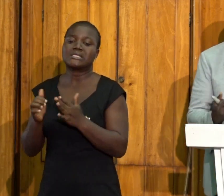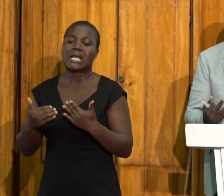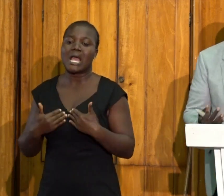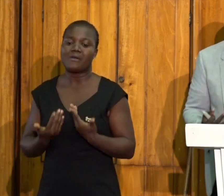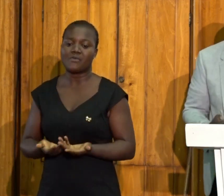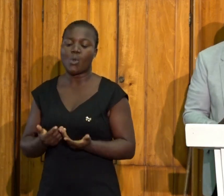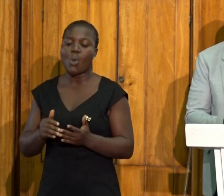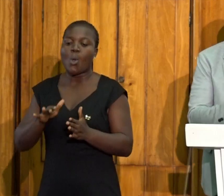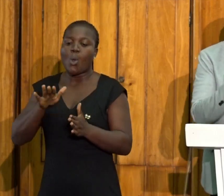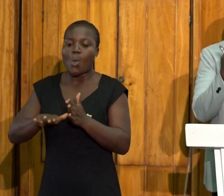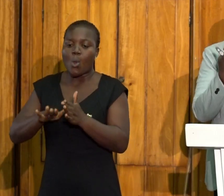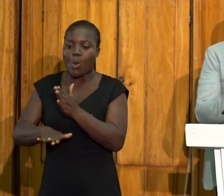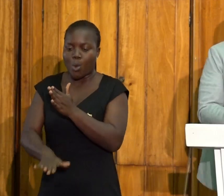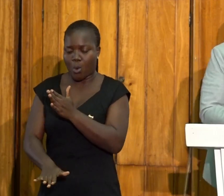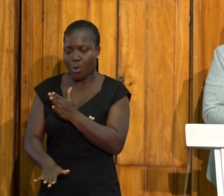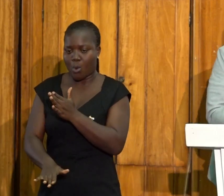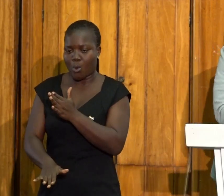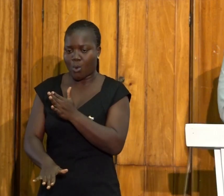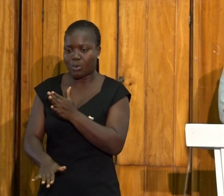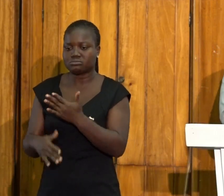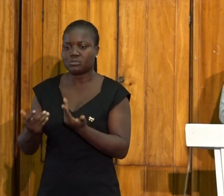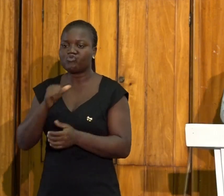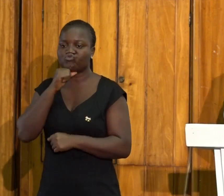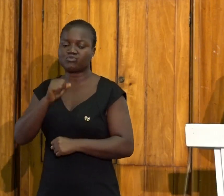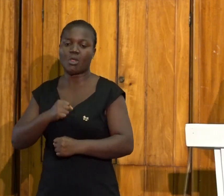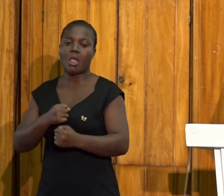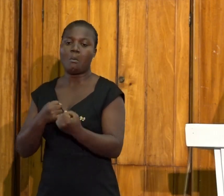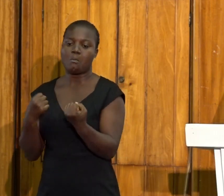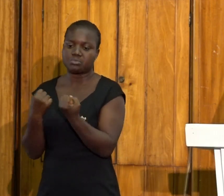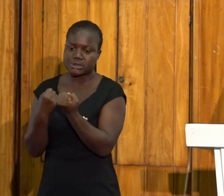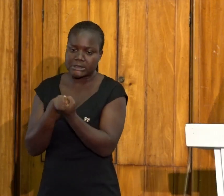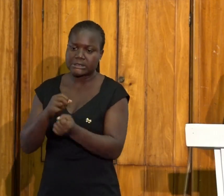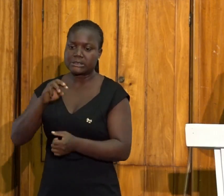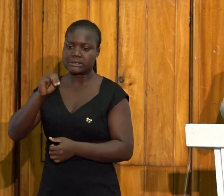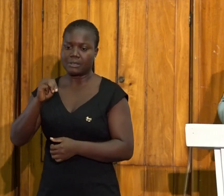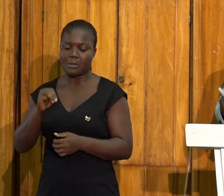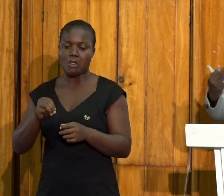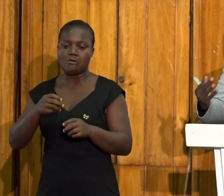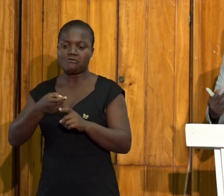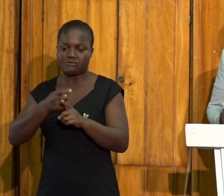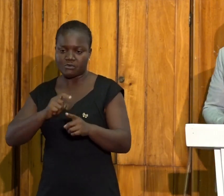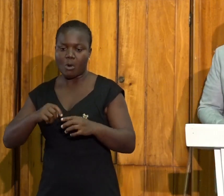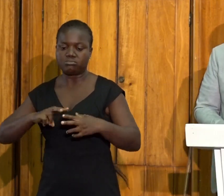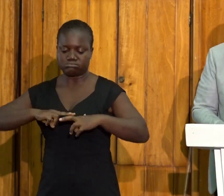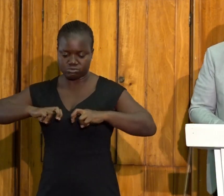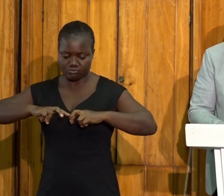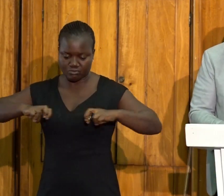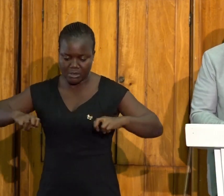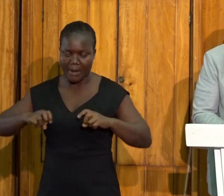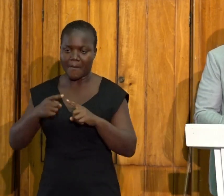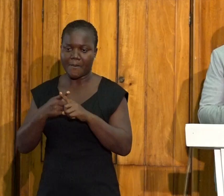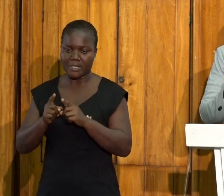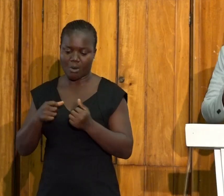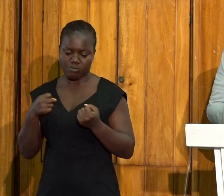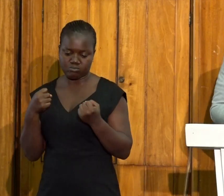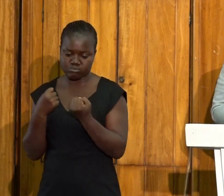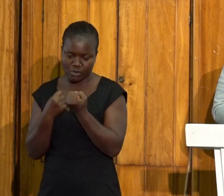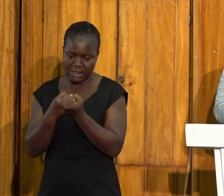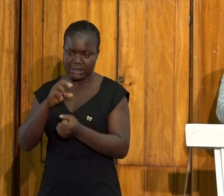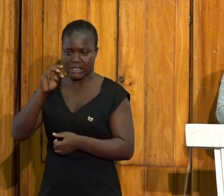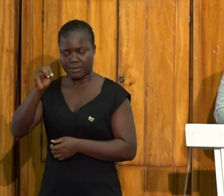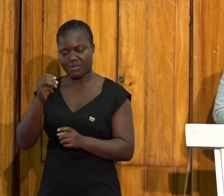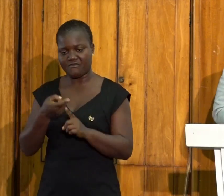complex population, and actually not protecting them from research, but actually protecting them through research. So